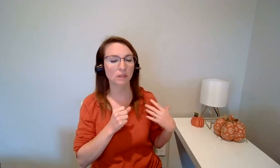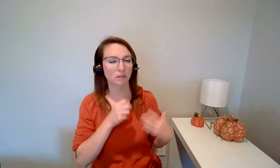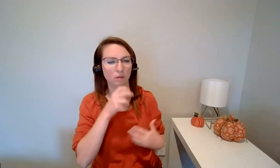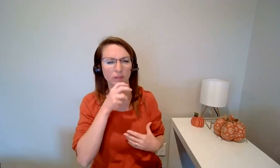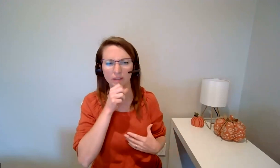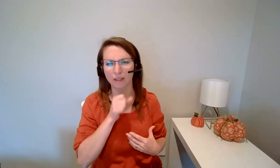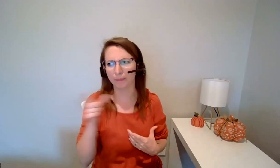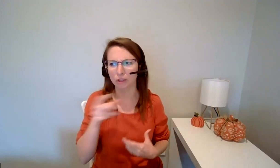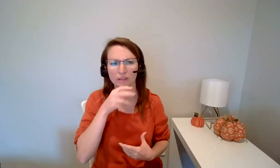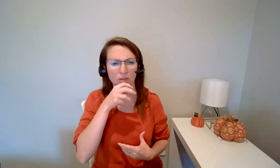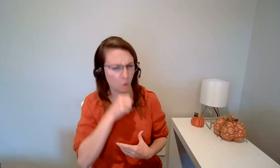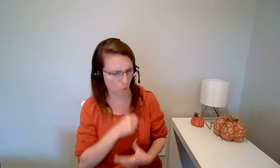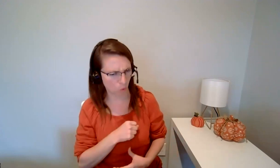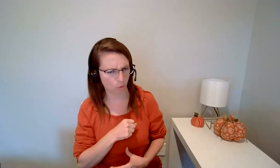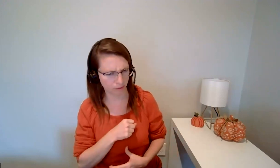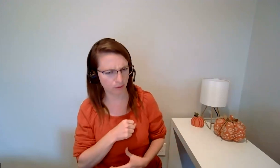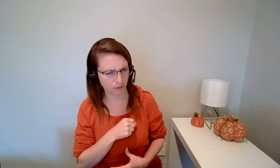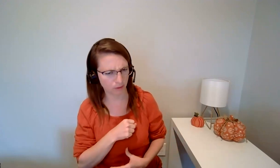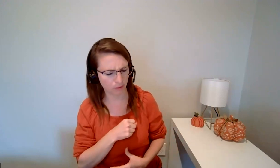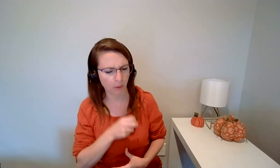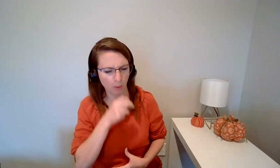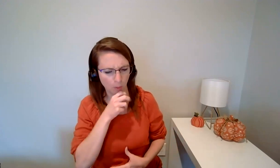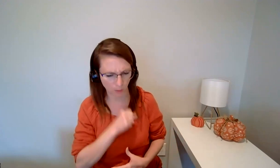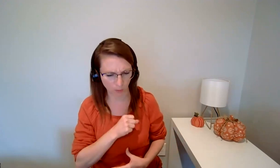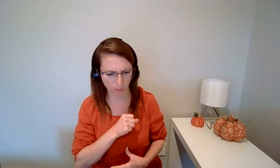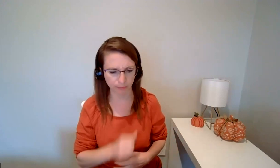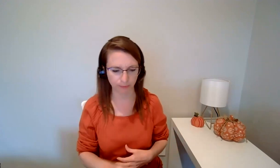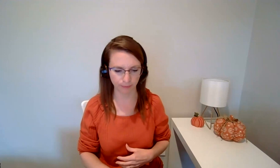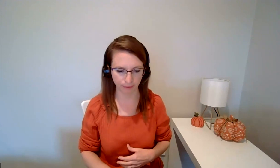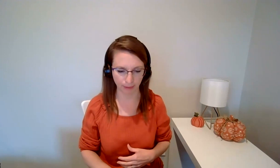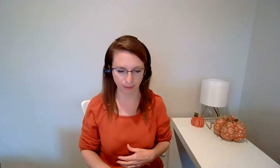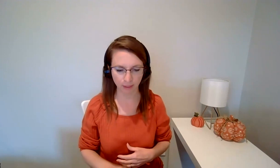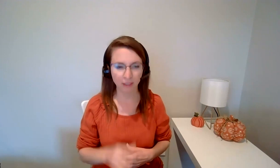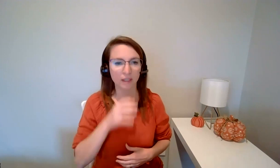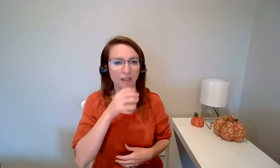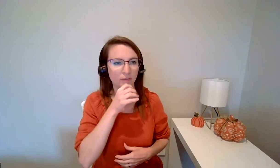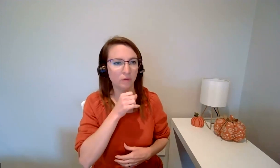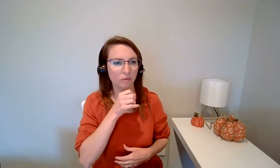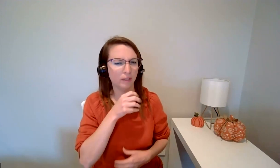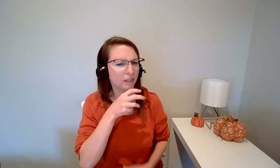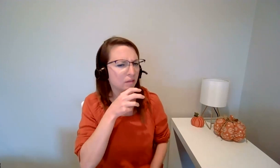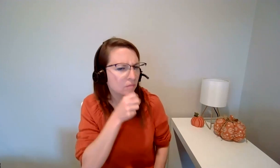So like that person, old, old. If you do this,